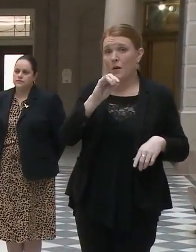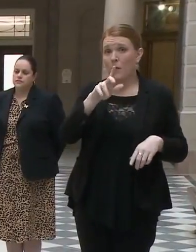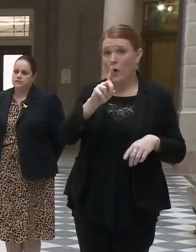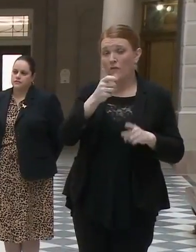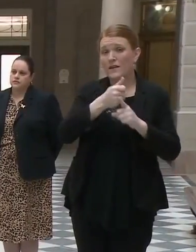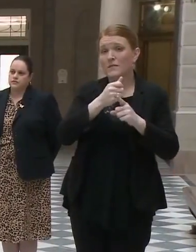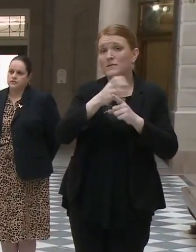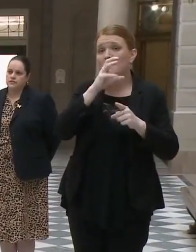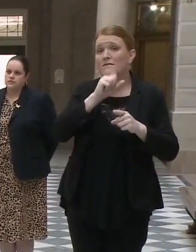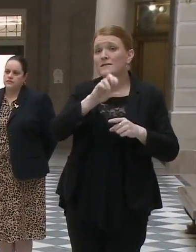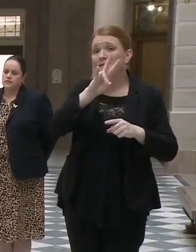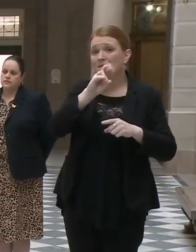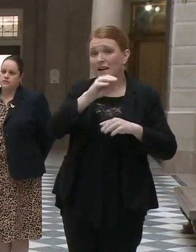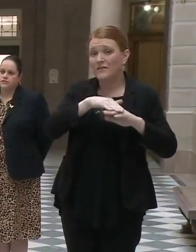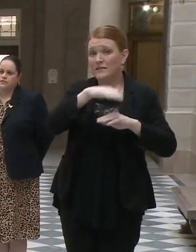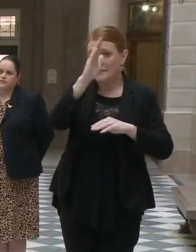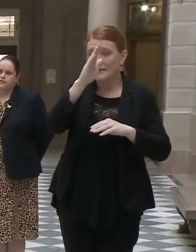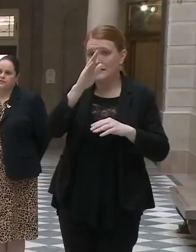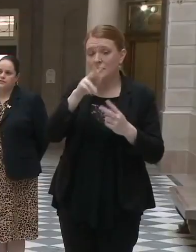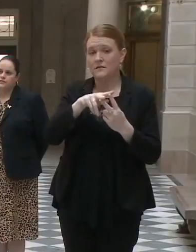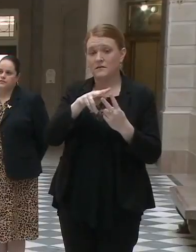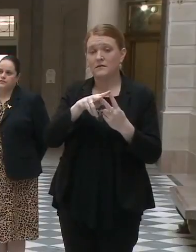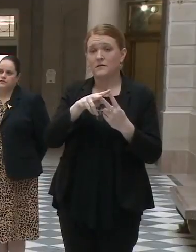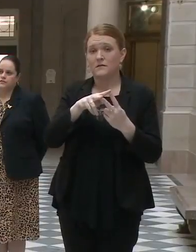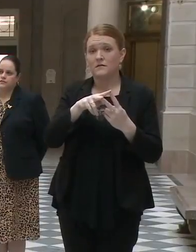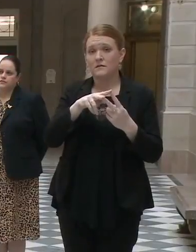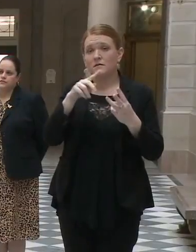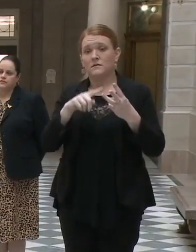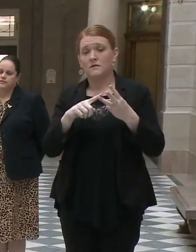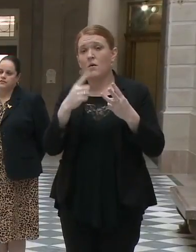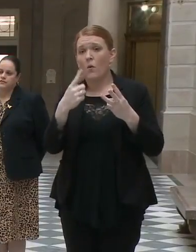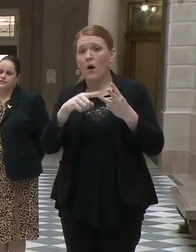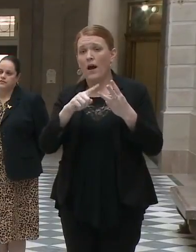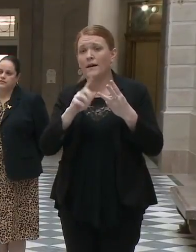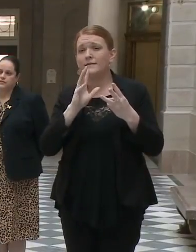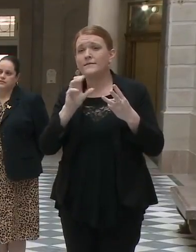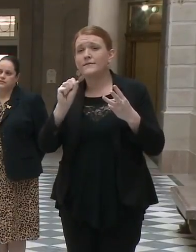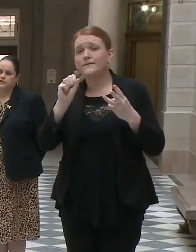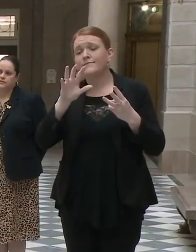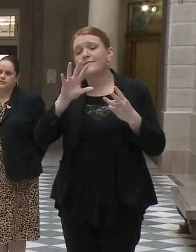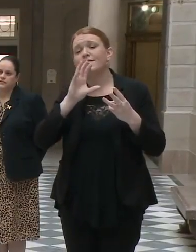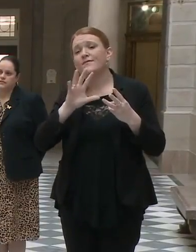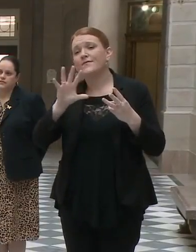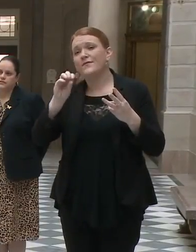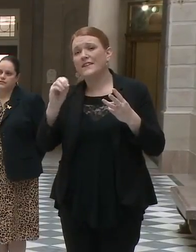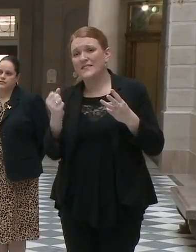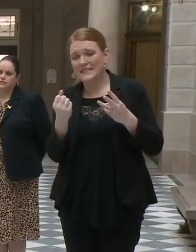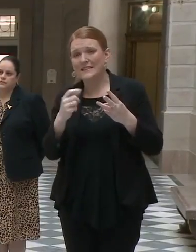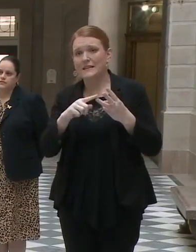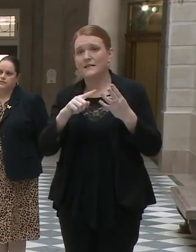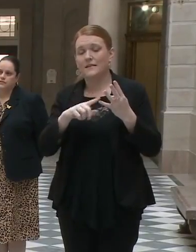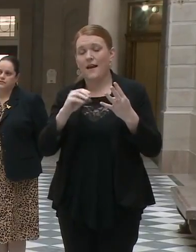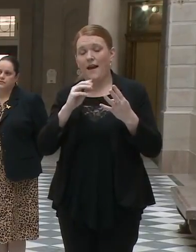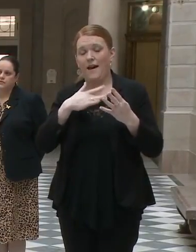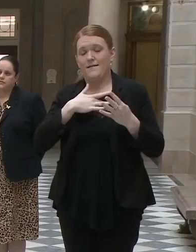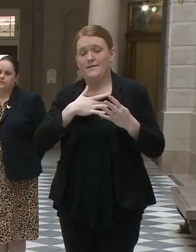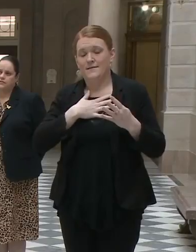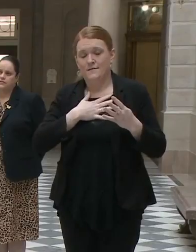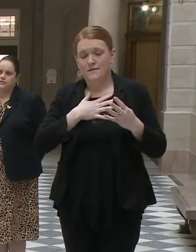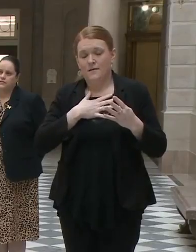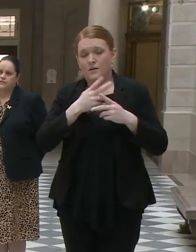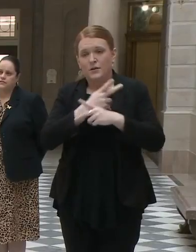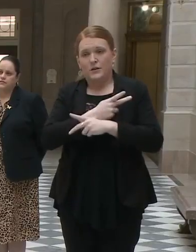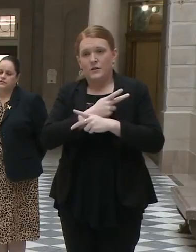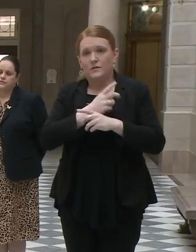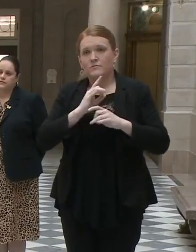70. One was in her 50s. And heartbreakingly, as I think